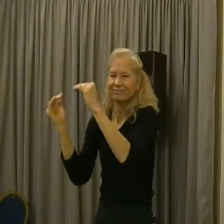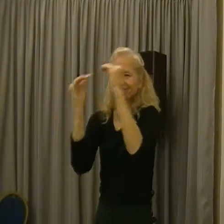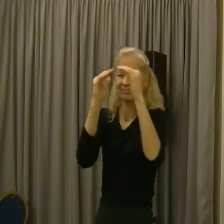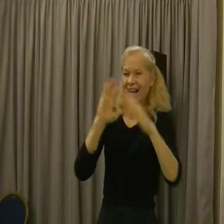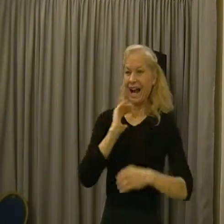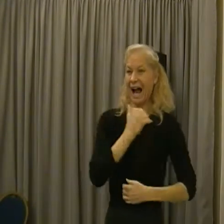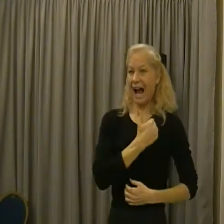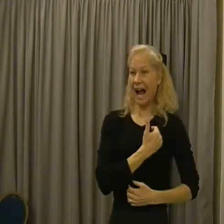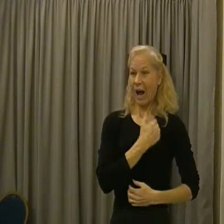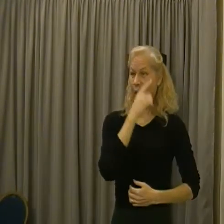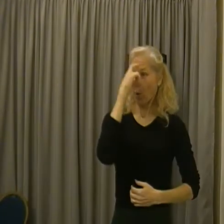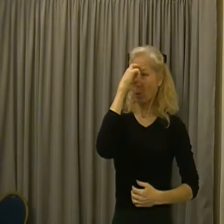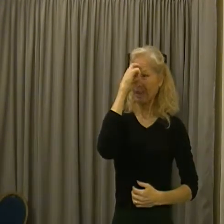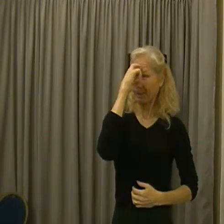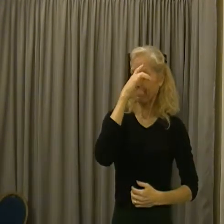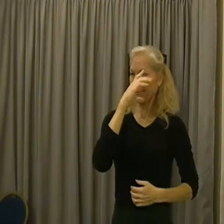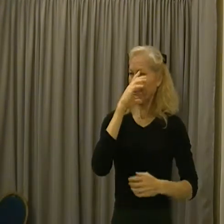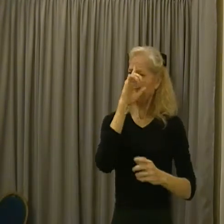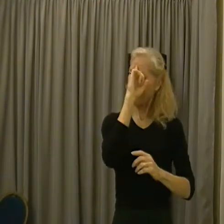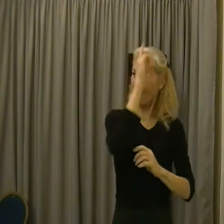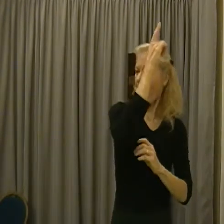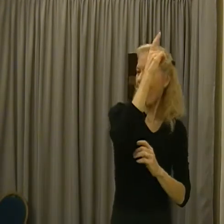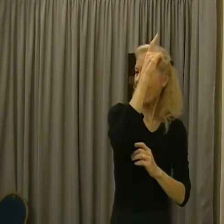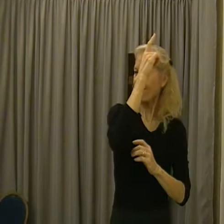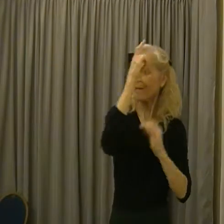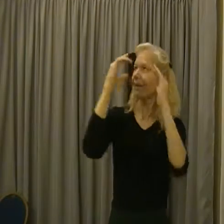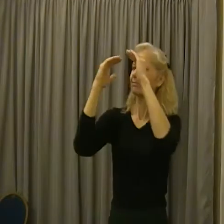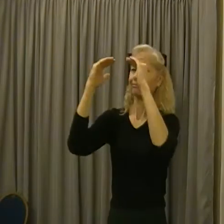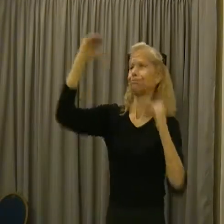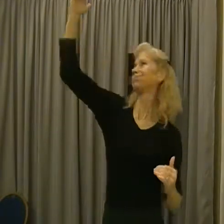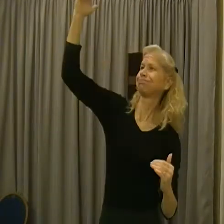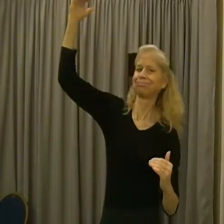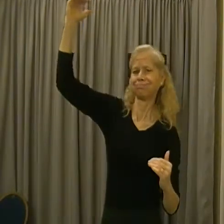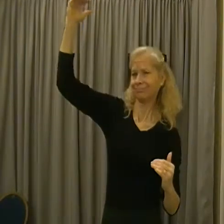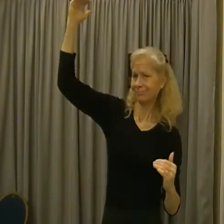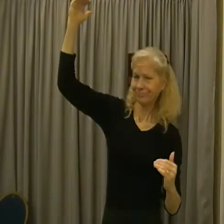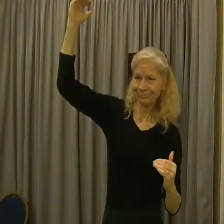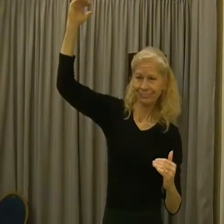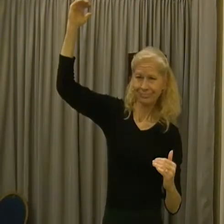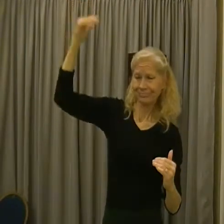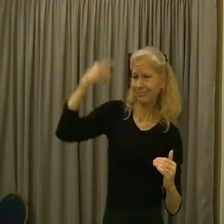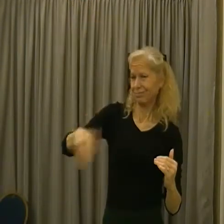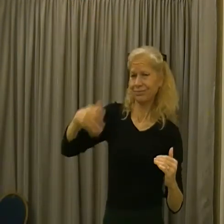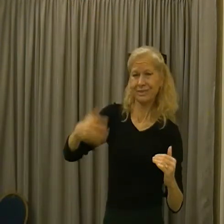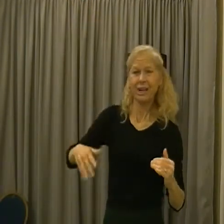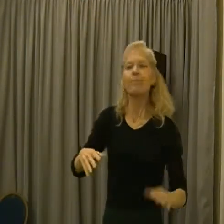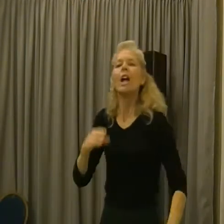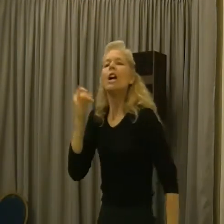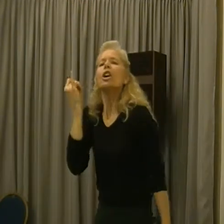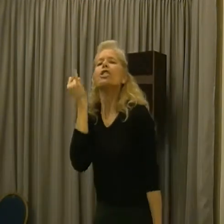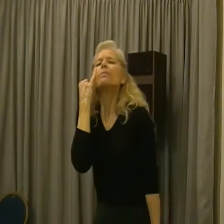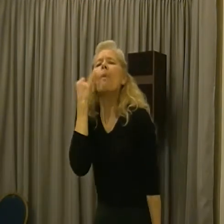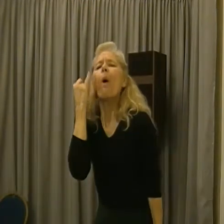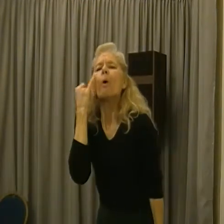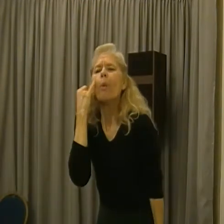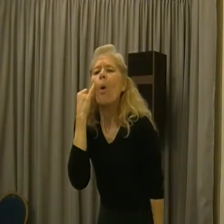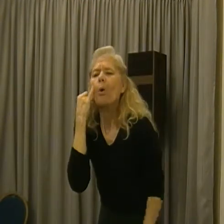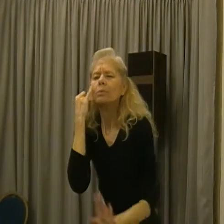1 Corinthians 1:25, the foolishness of God is wiser than man. If God could be foolish,